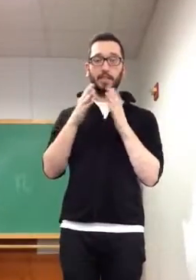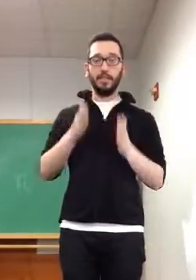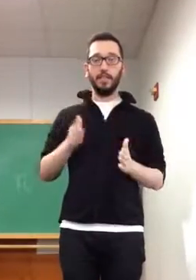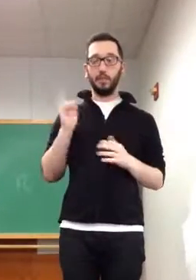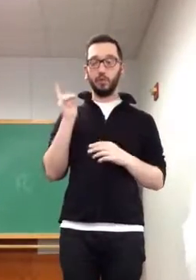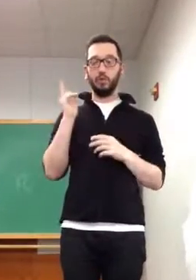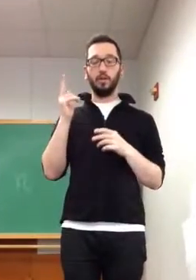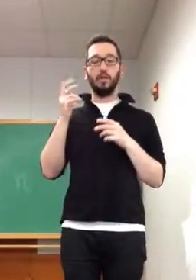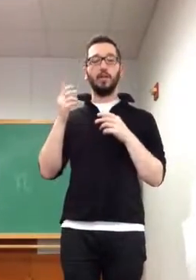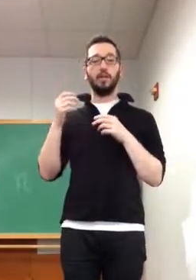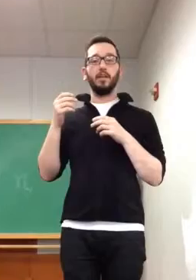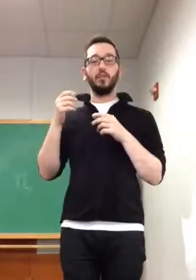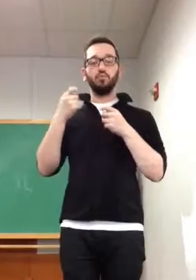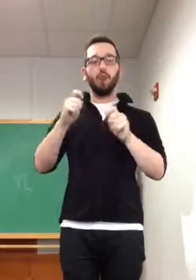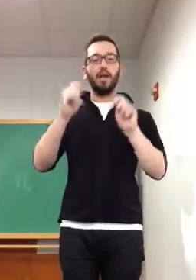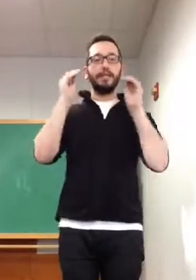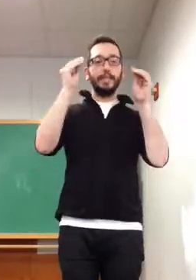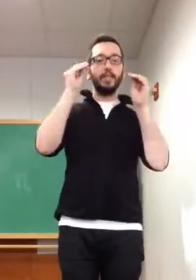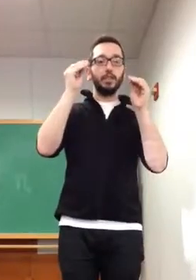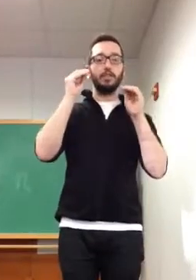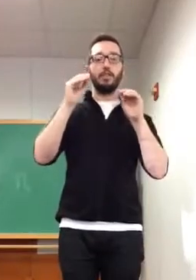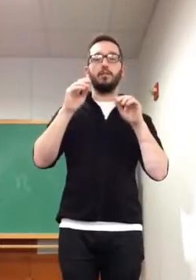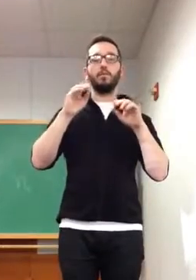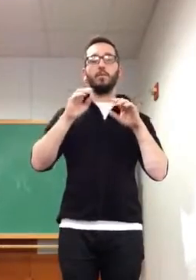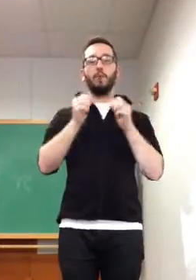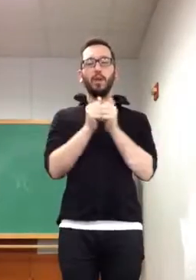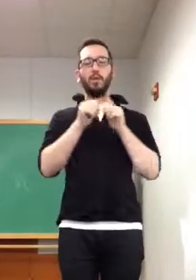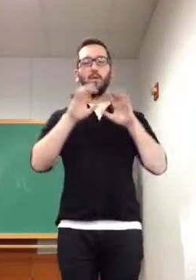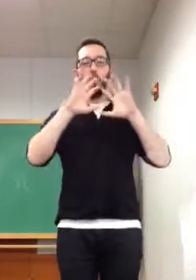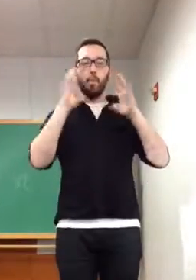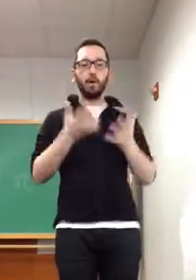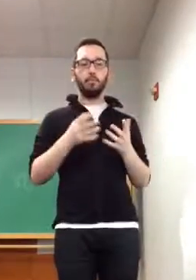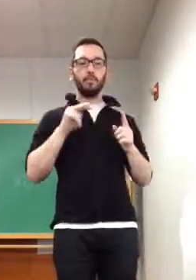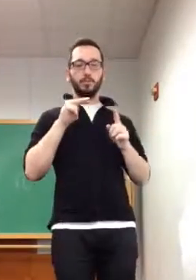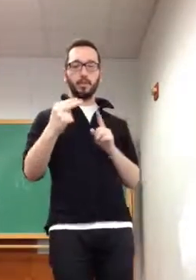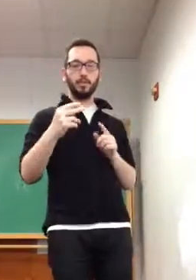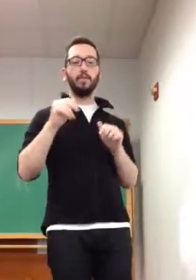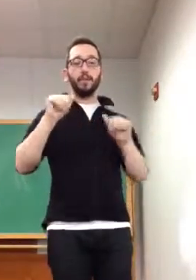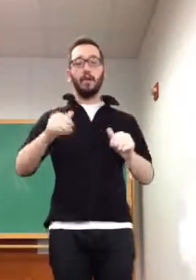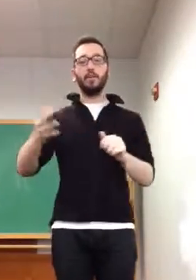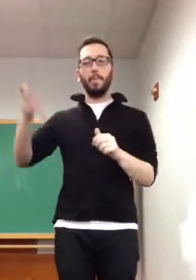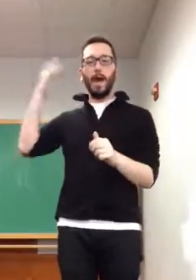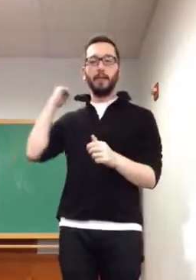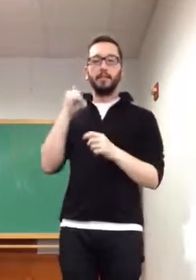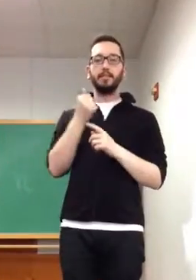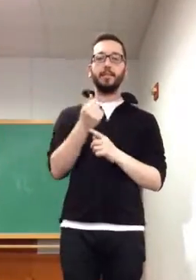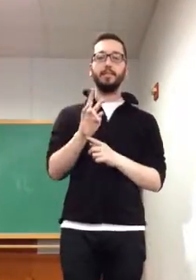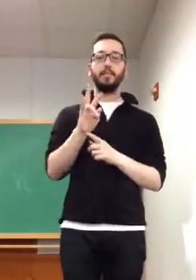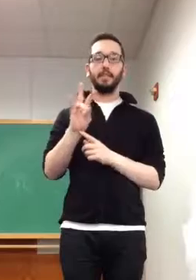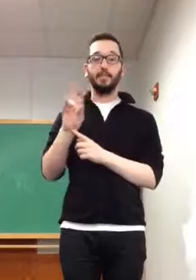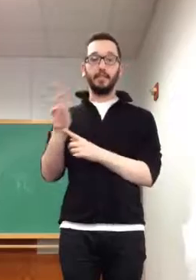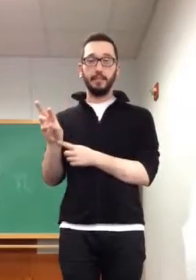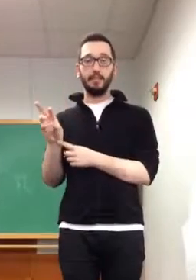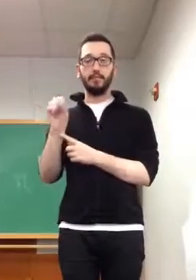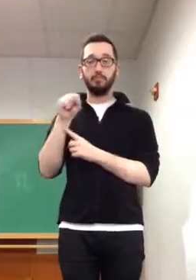You could go back to 1776. You could go back and maybe do a century of colonial